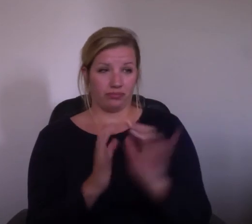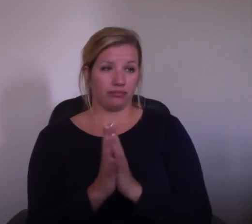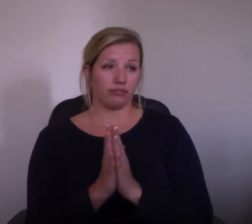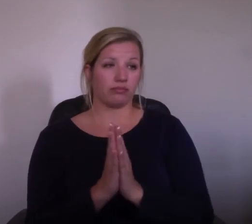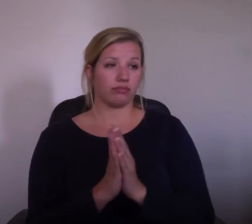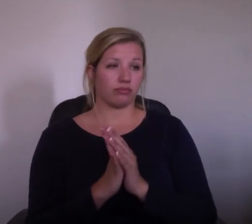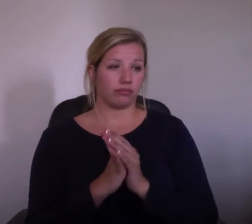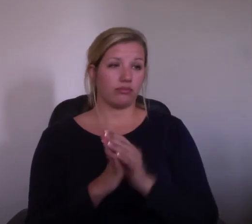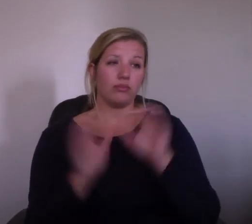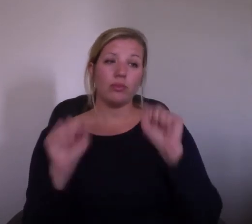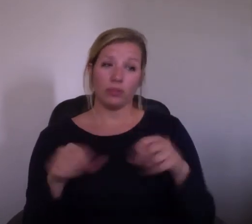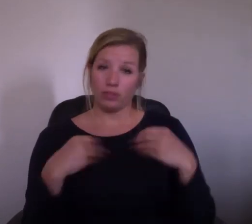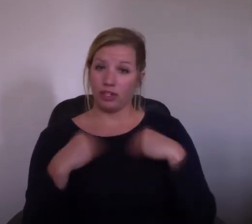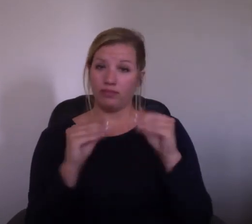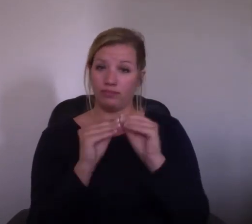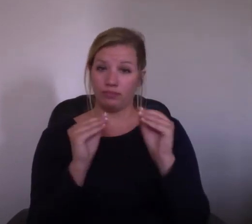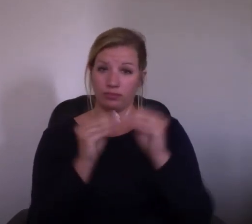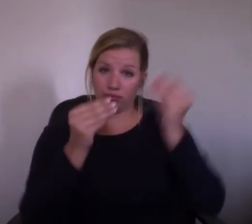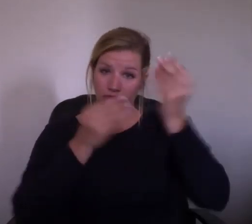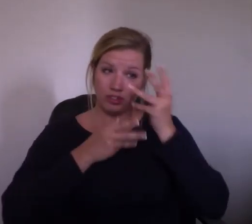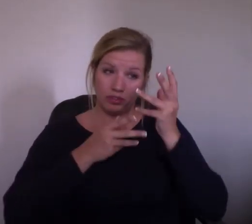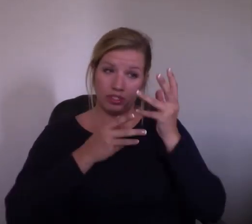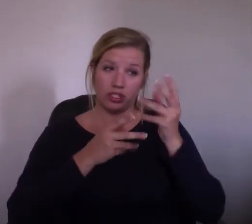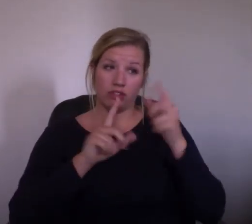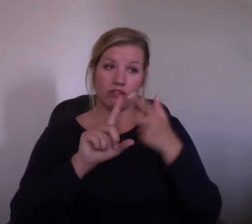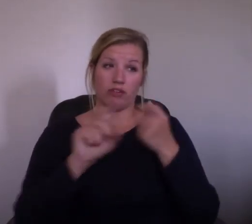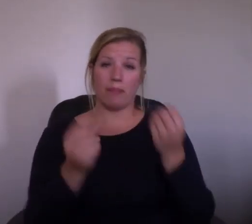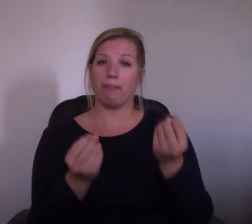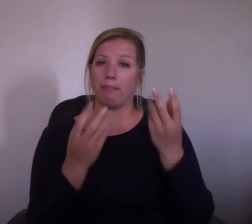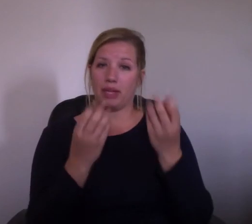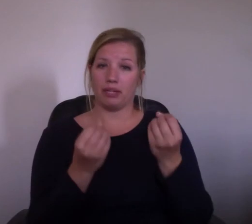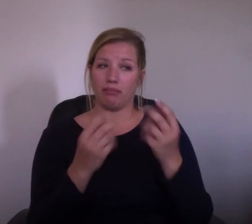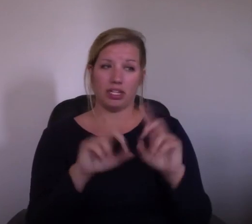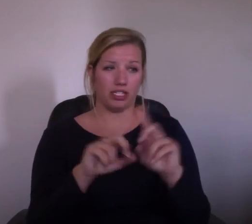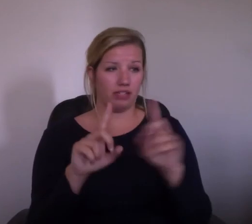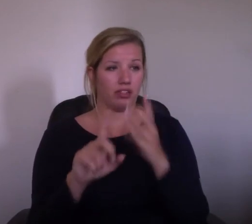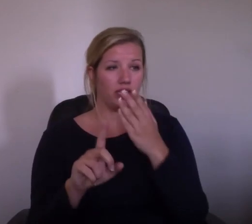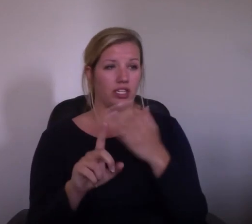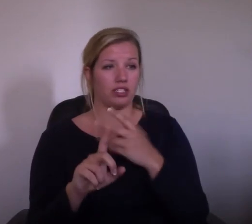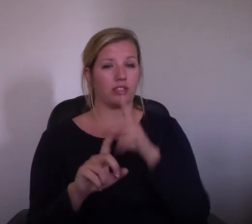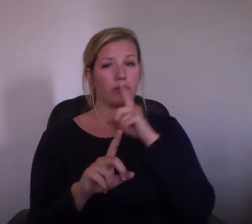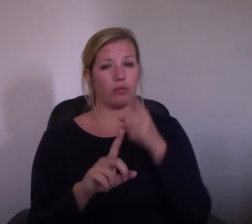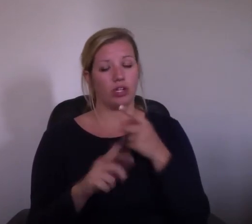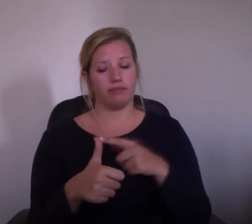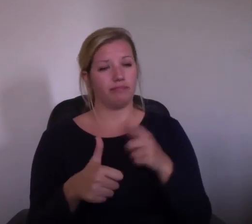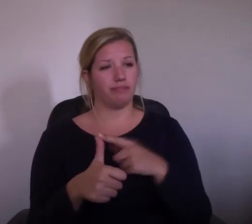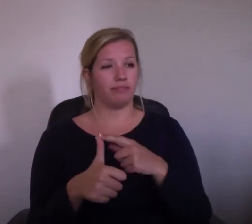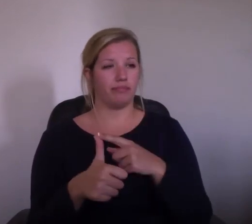You can get more information from several sources. One source that I highly recommend for people who are deaf